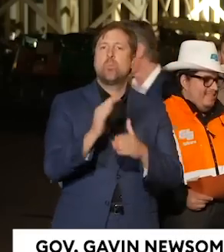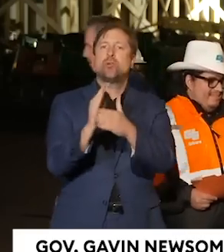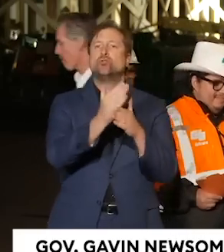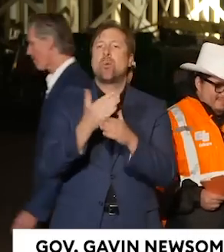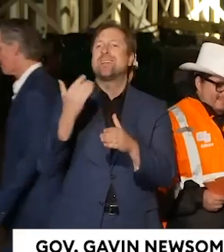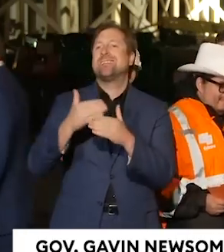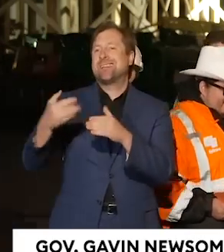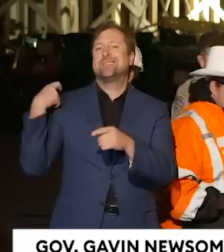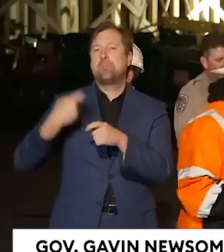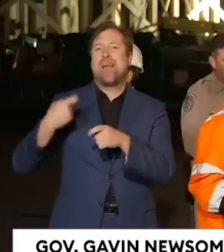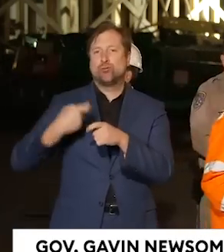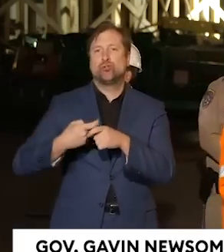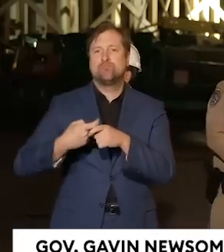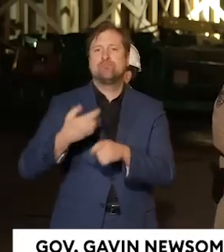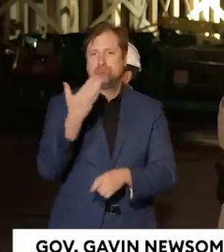in Spanish.